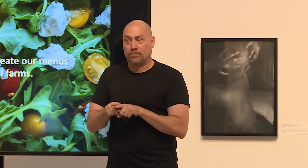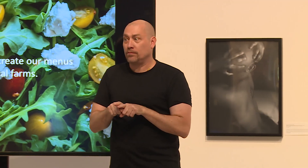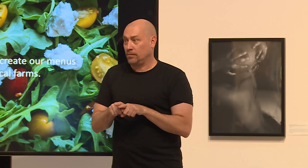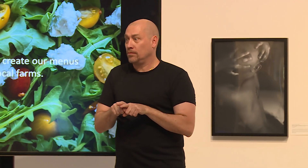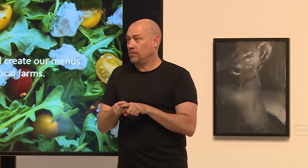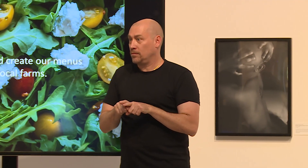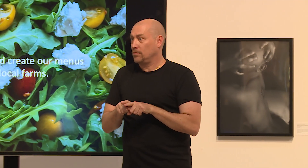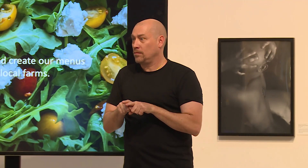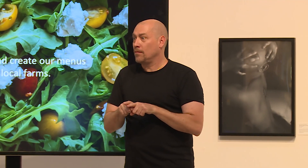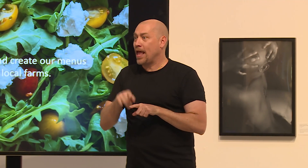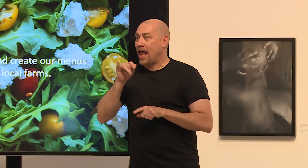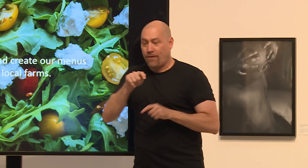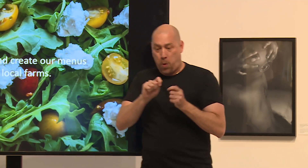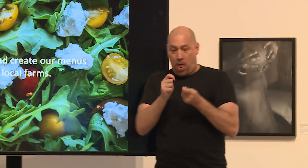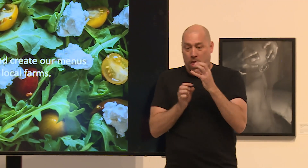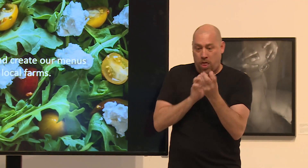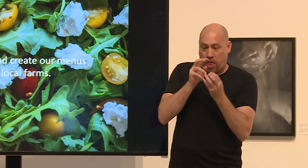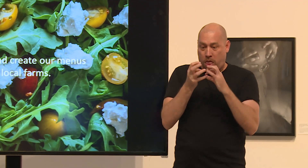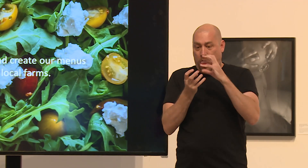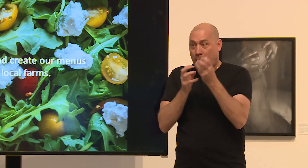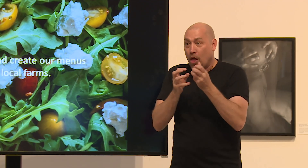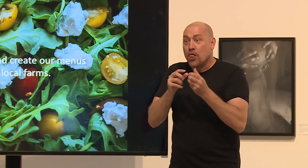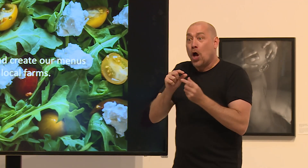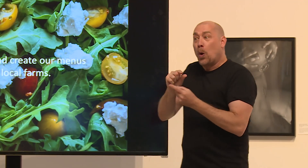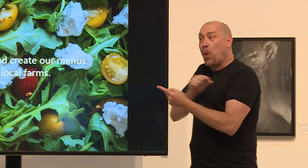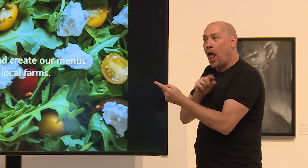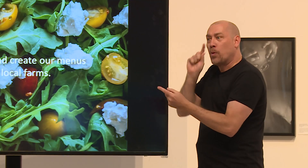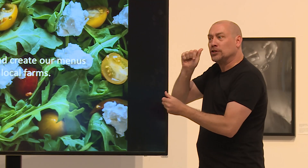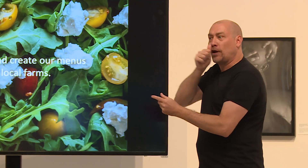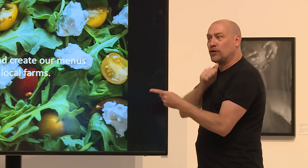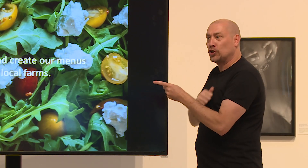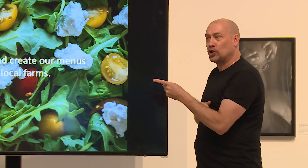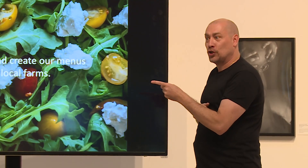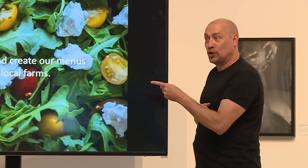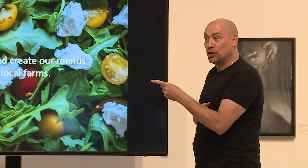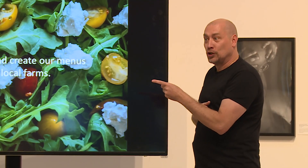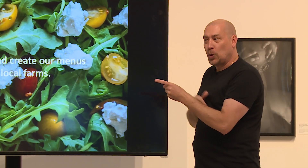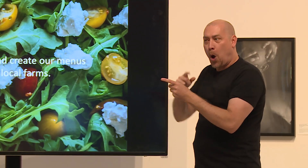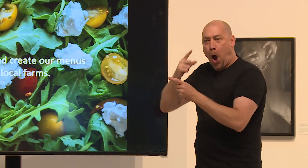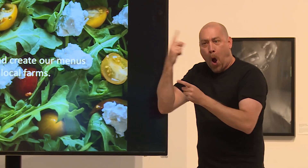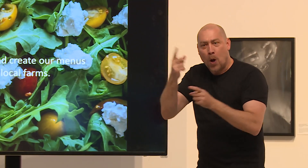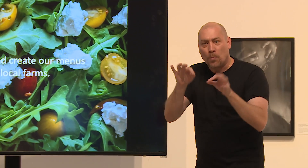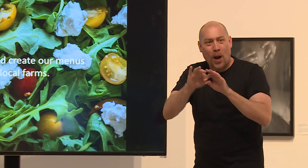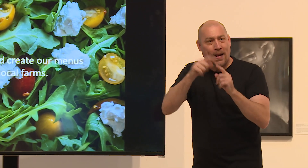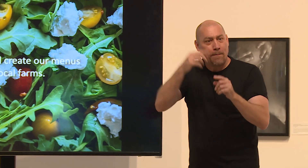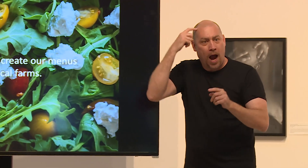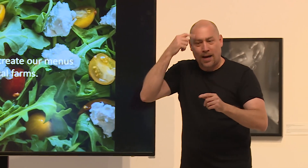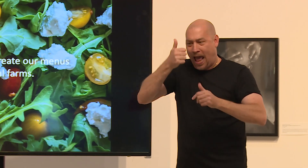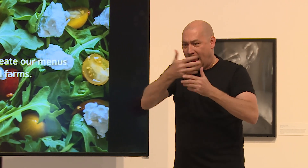your quality is slowly going to degrade. And then you will lose your